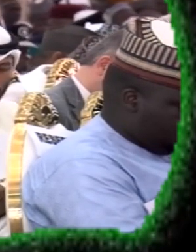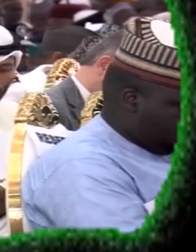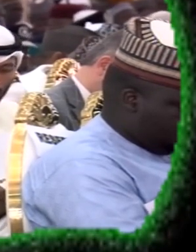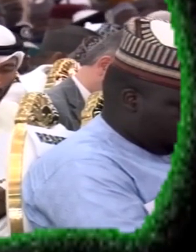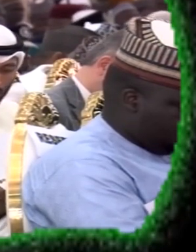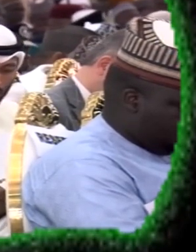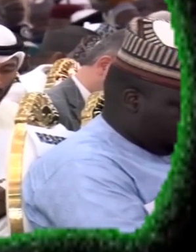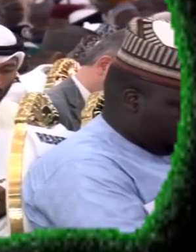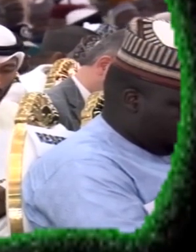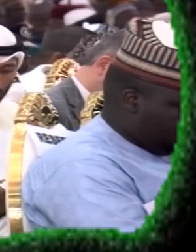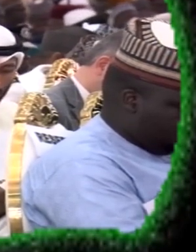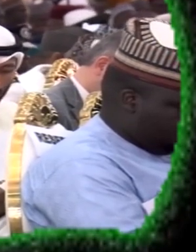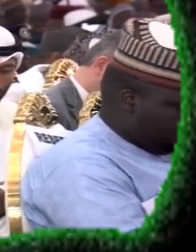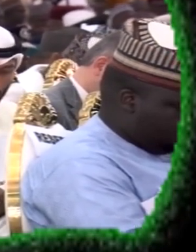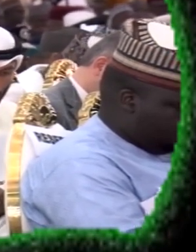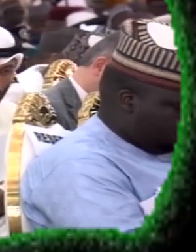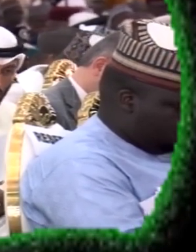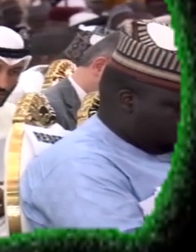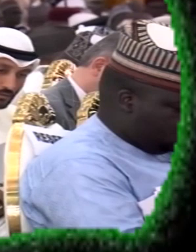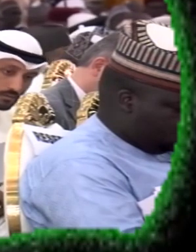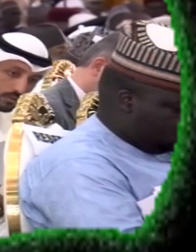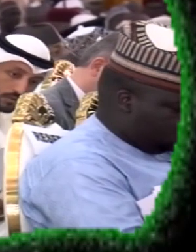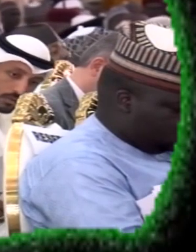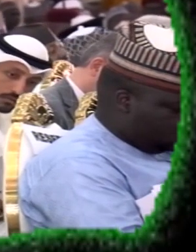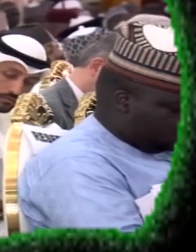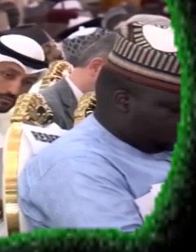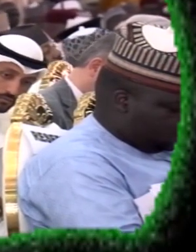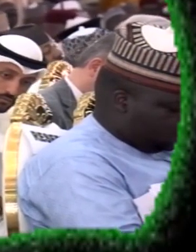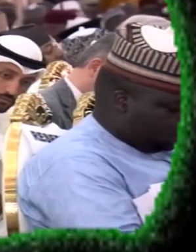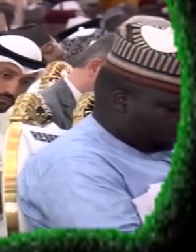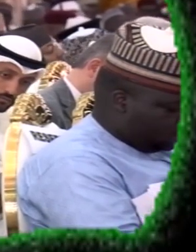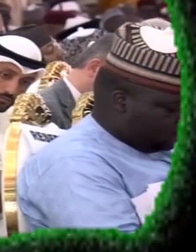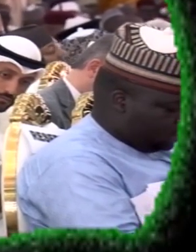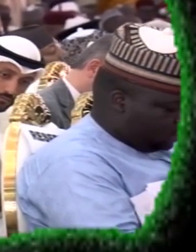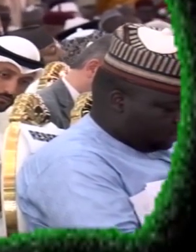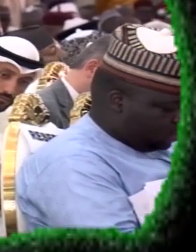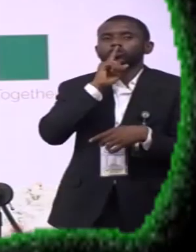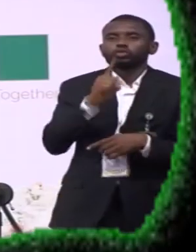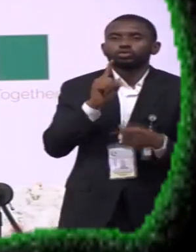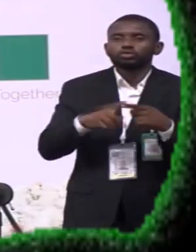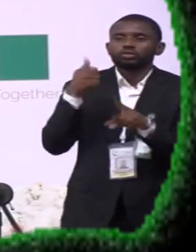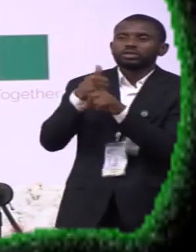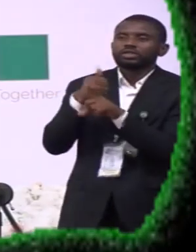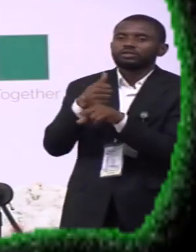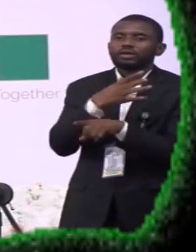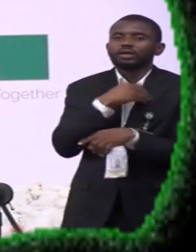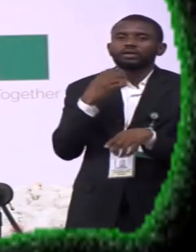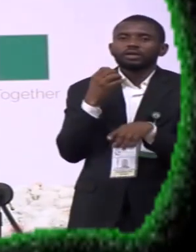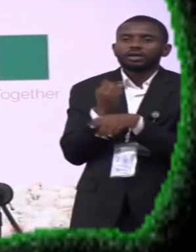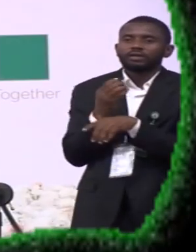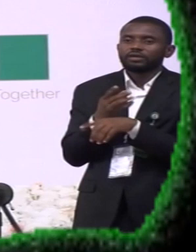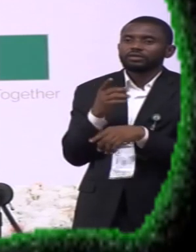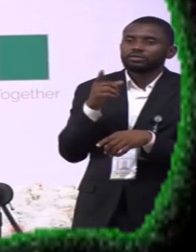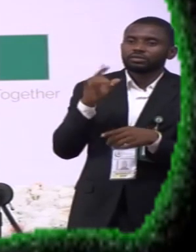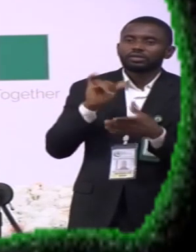people to arrogance. I advise you to be true to yourself and values that have made you